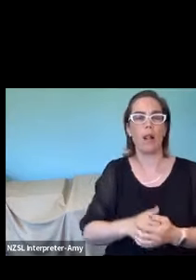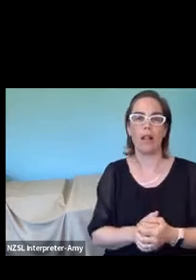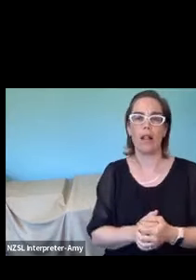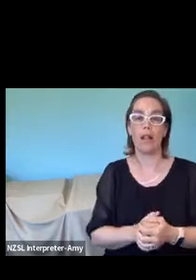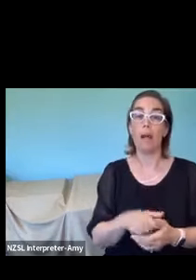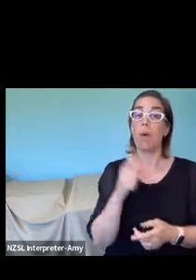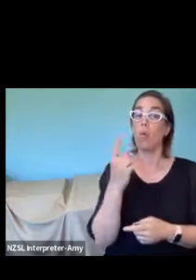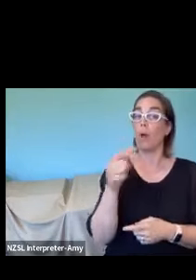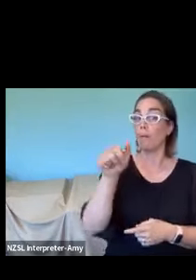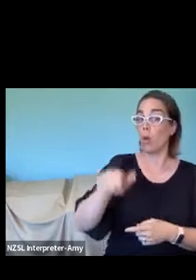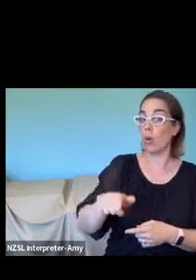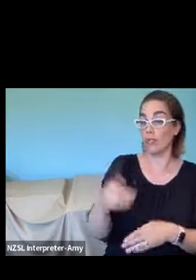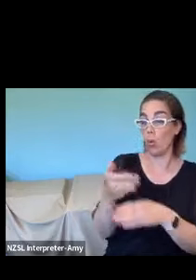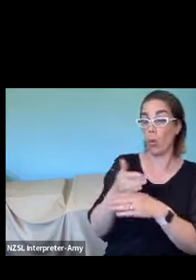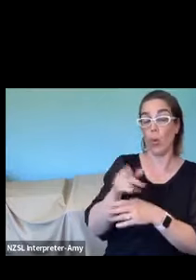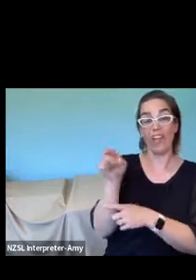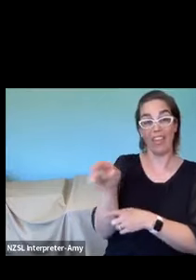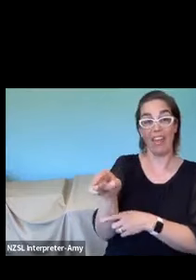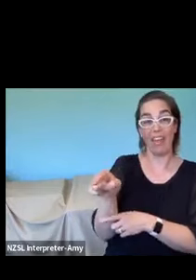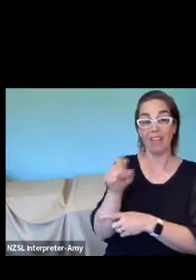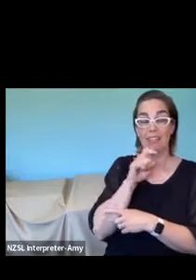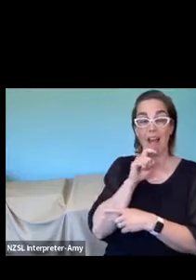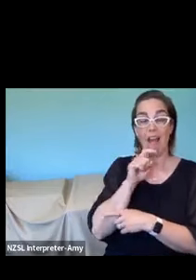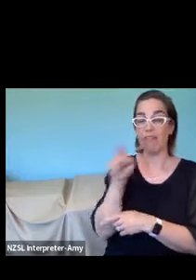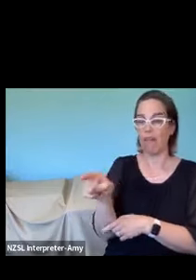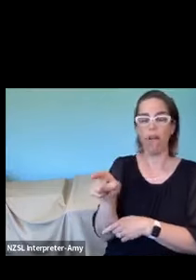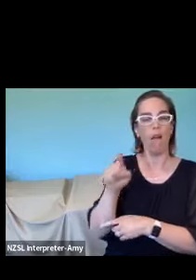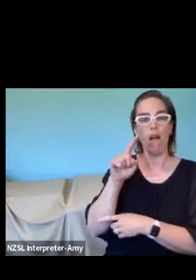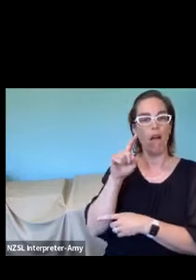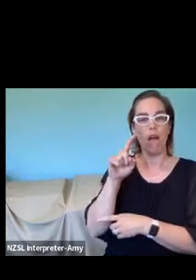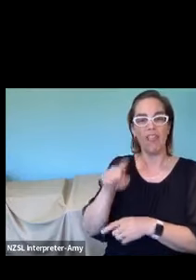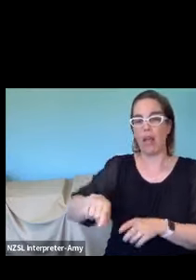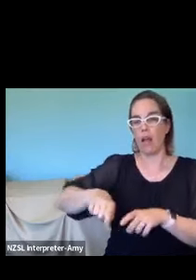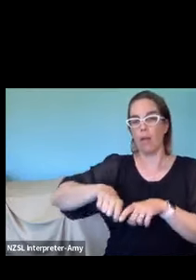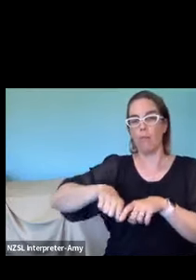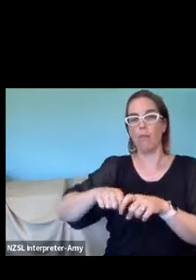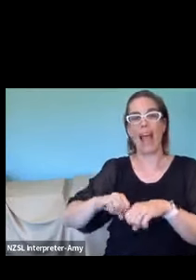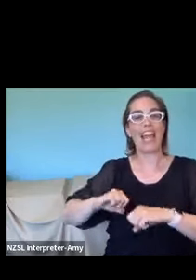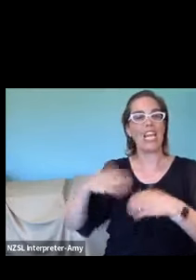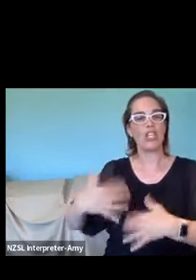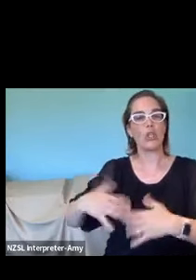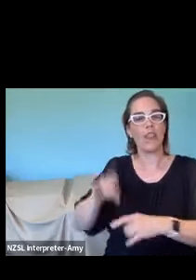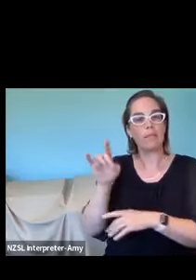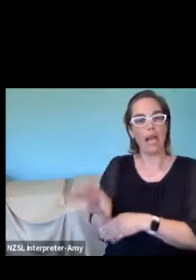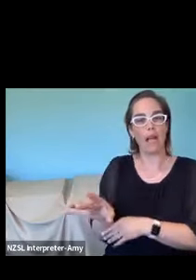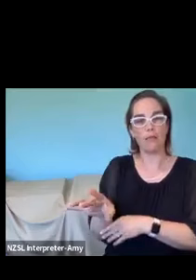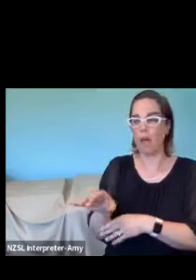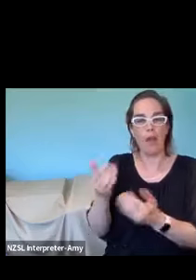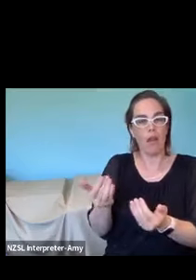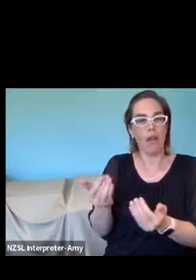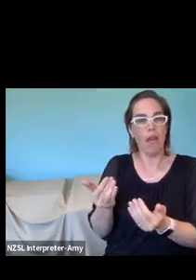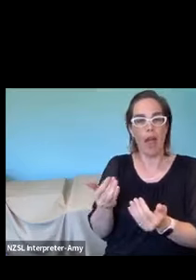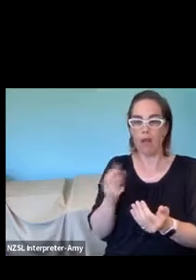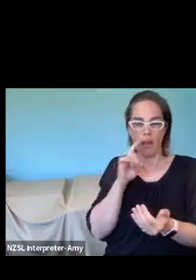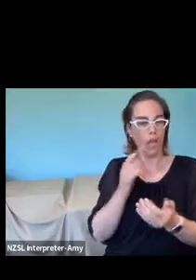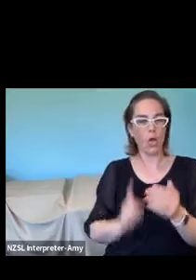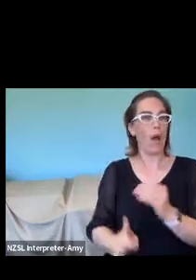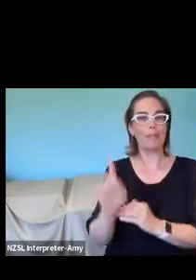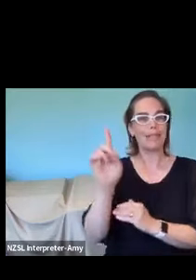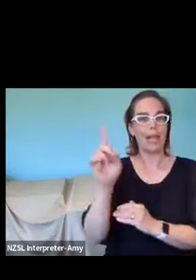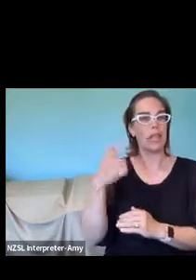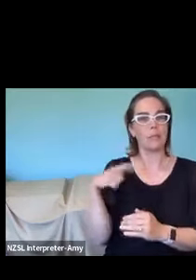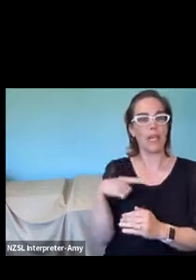injured themselves at work and actually dislocated their knee, they were no longer able to go to the office upstairs. So there's a